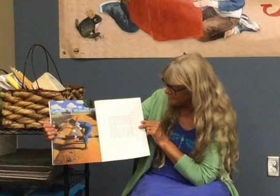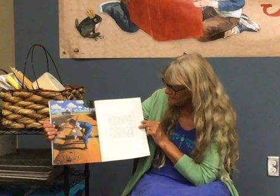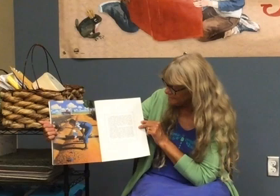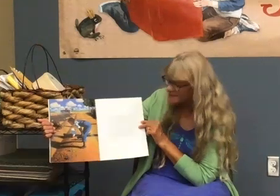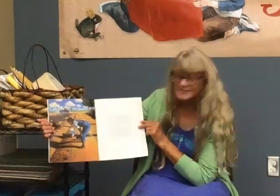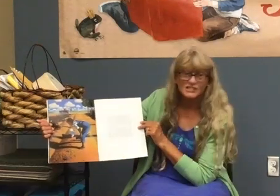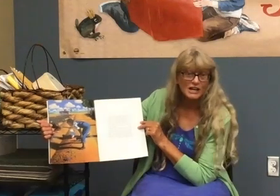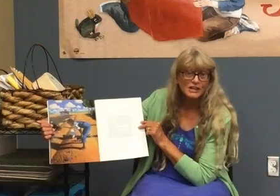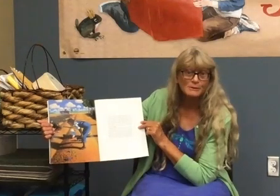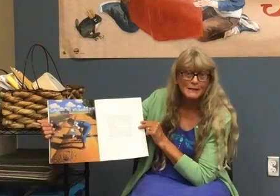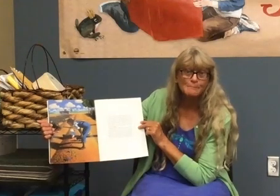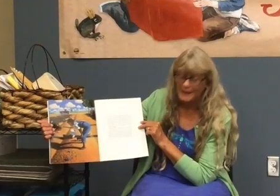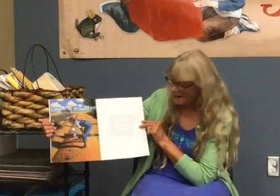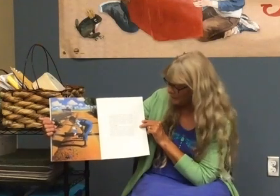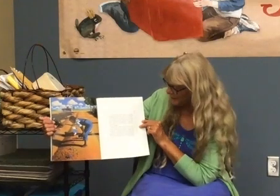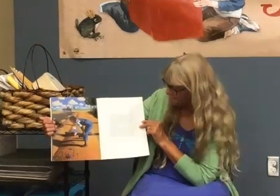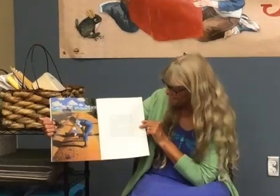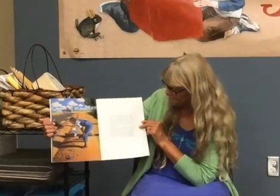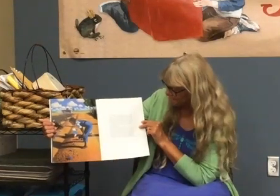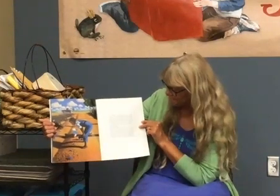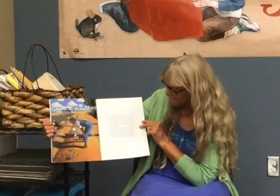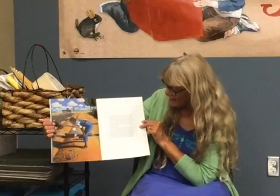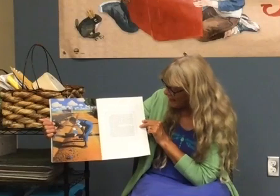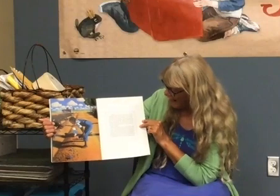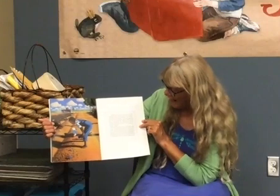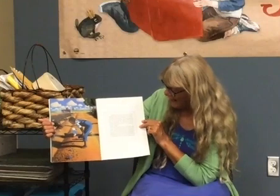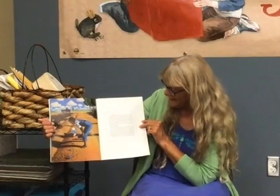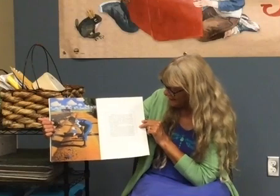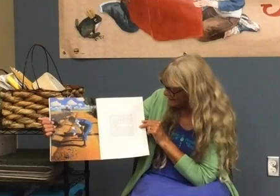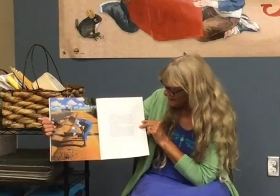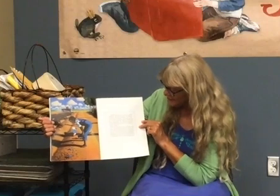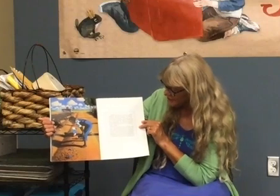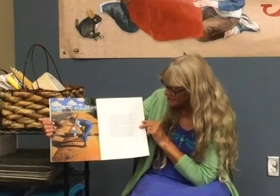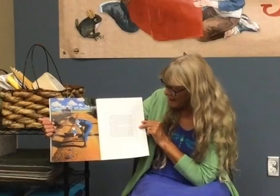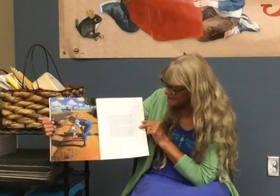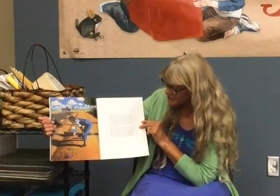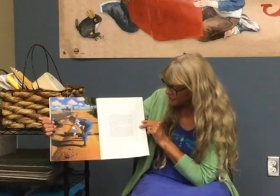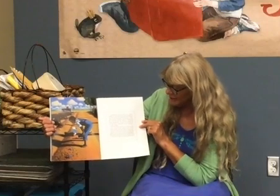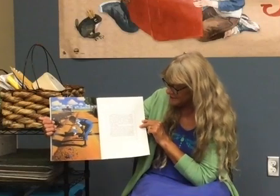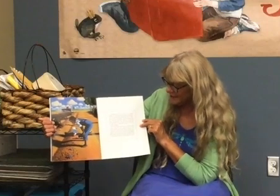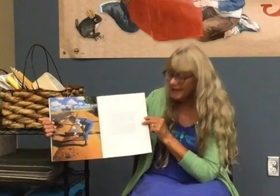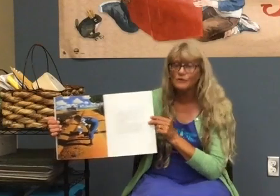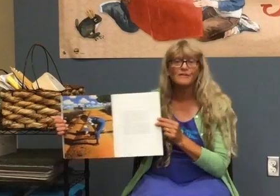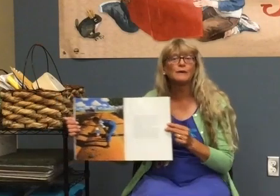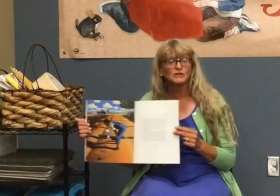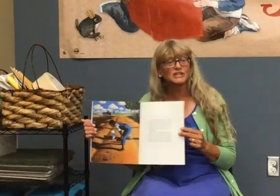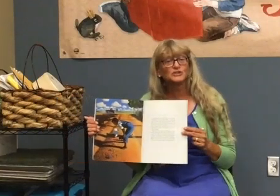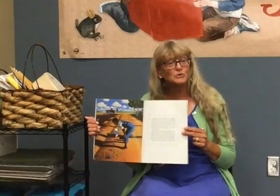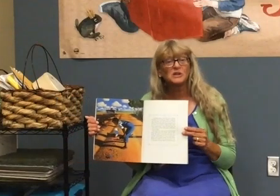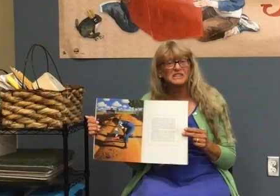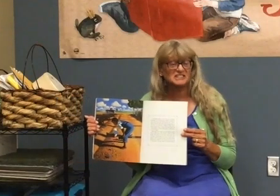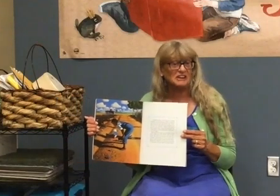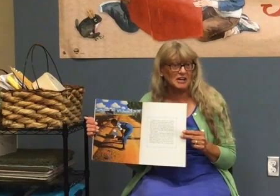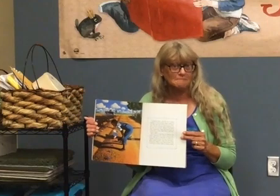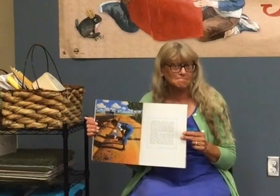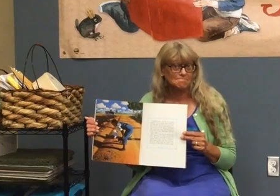I took 3. I couldn't resist the jelly bean black one. I didn't touch his monster ones on account of they were just too